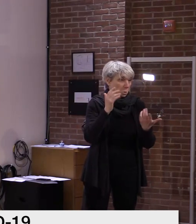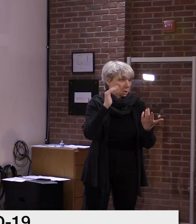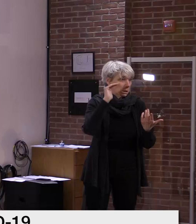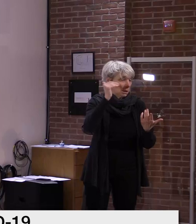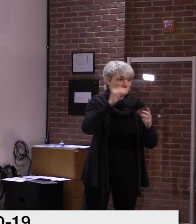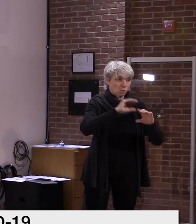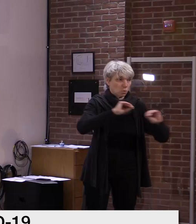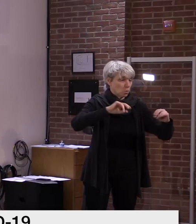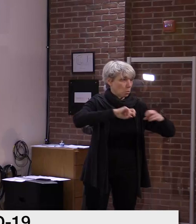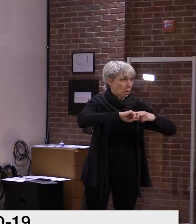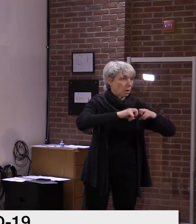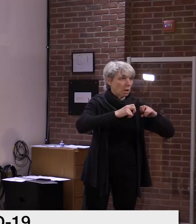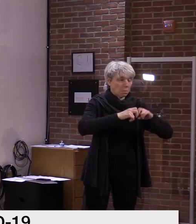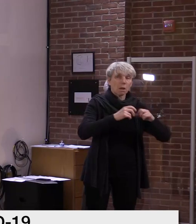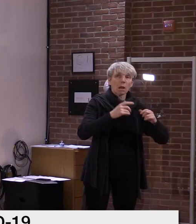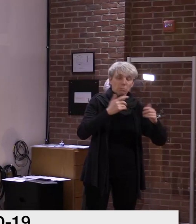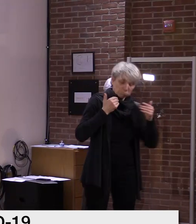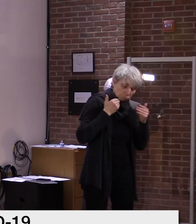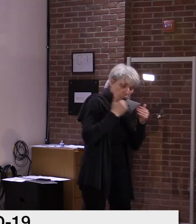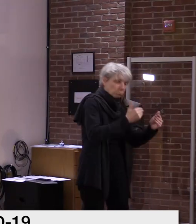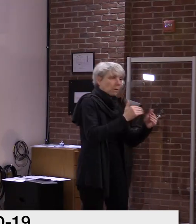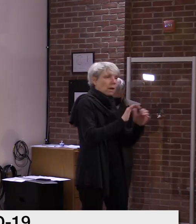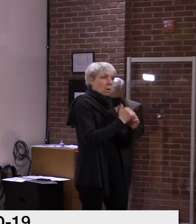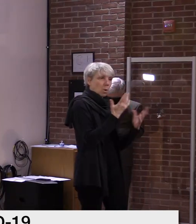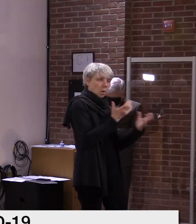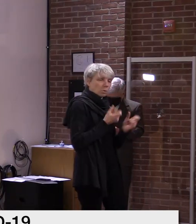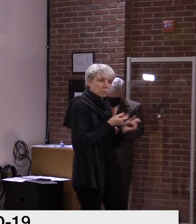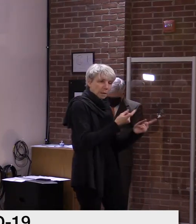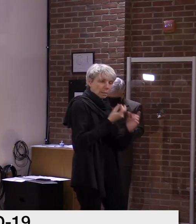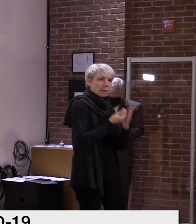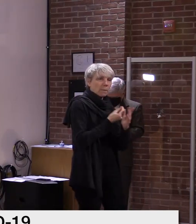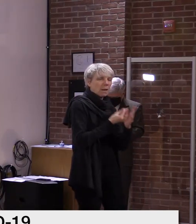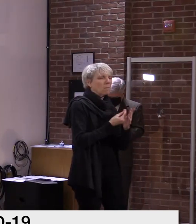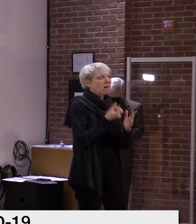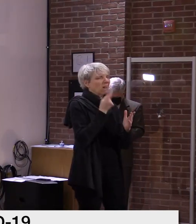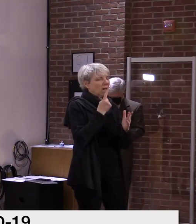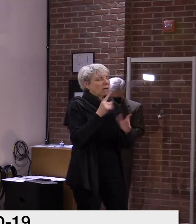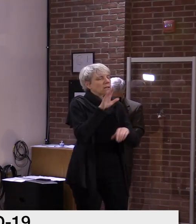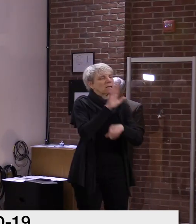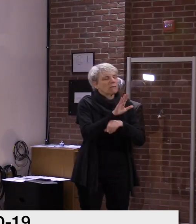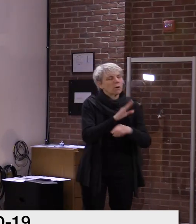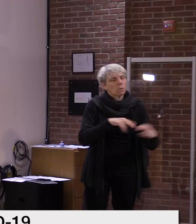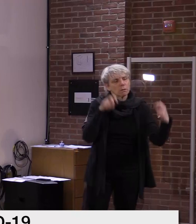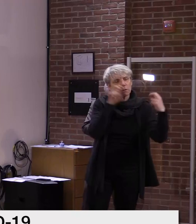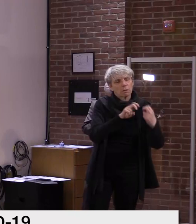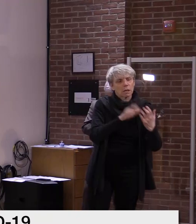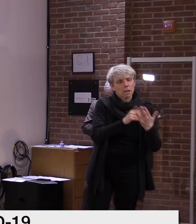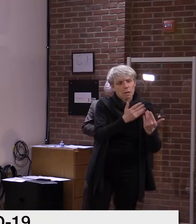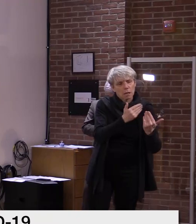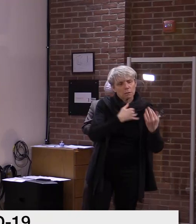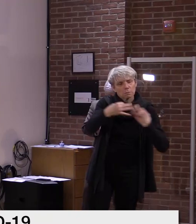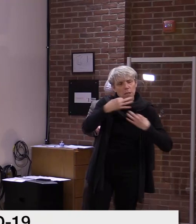forwarded. But we'll learn more. I have another meeting on that this afternoon, so I'll learn more this afternoon.